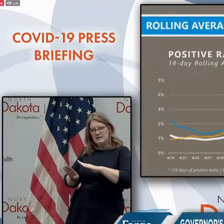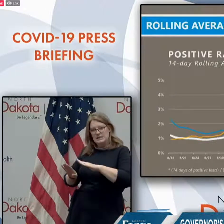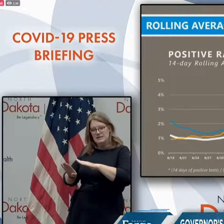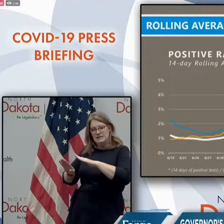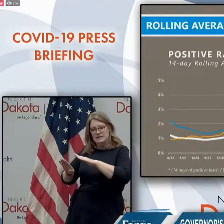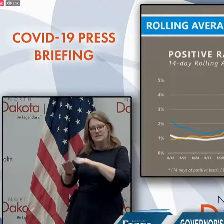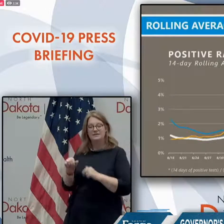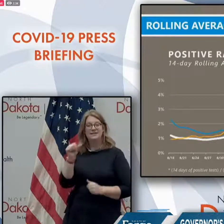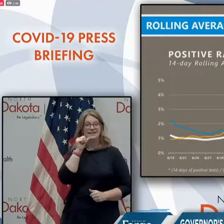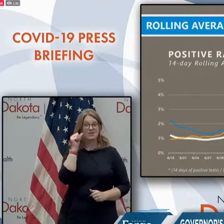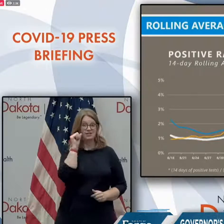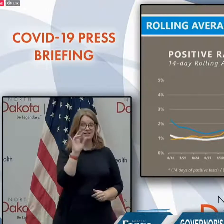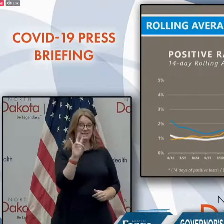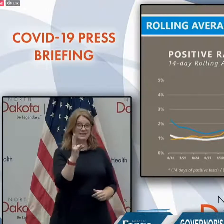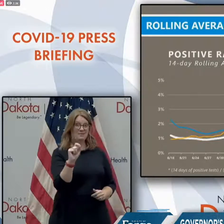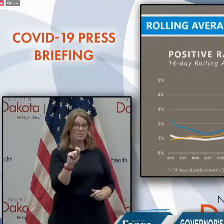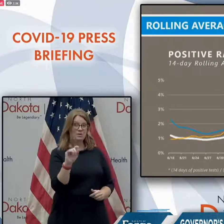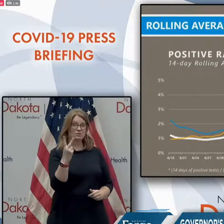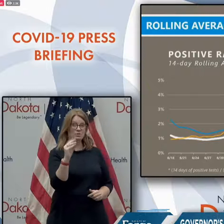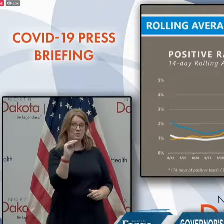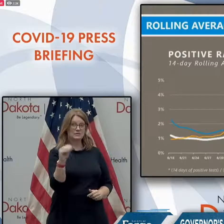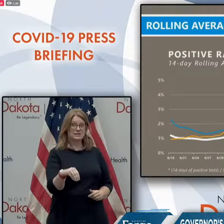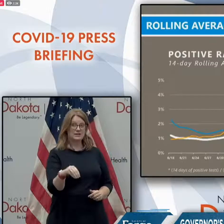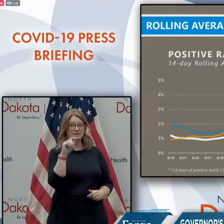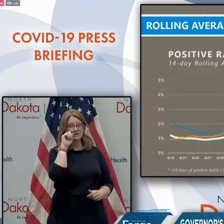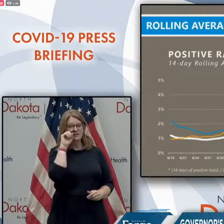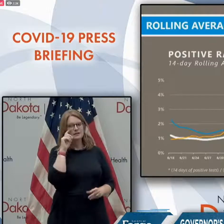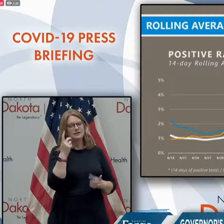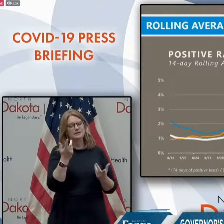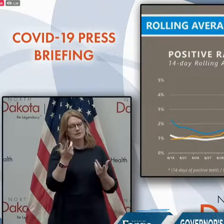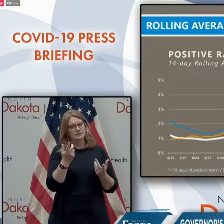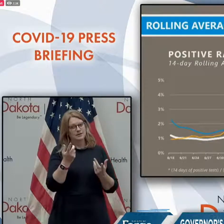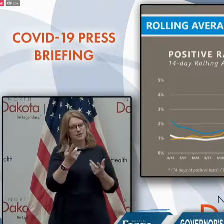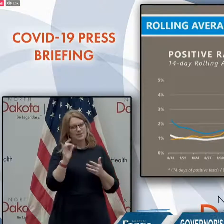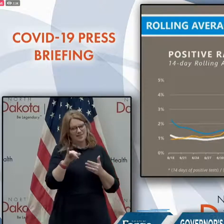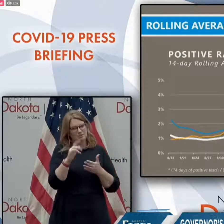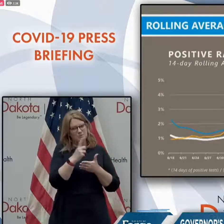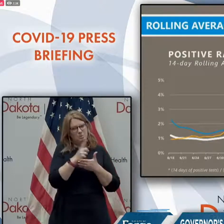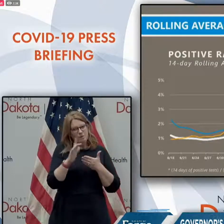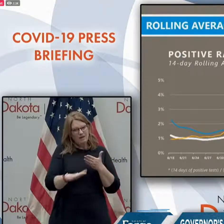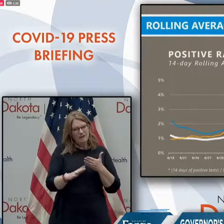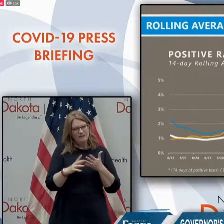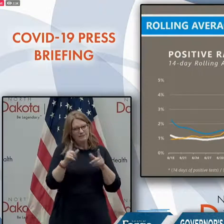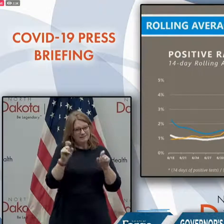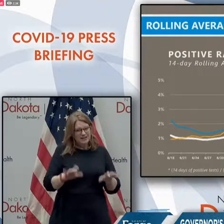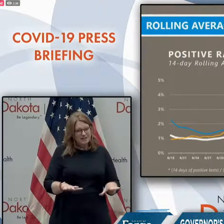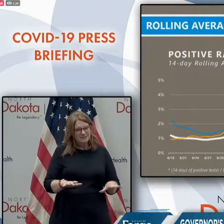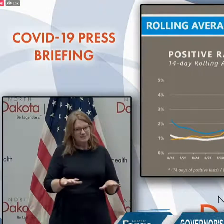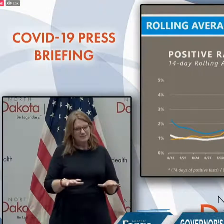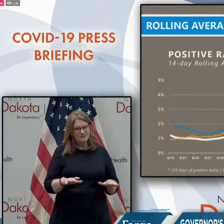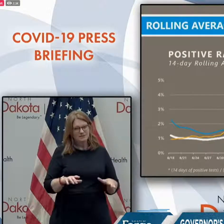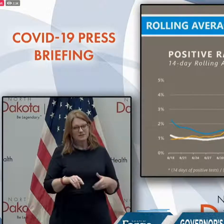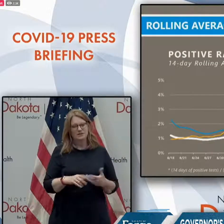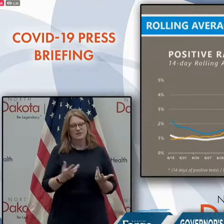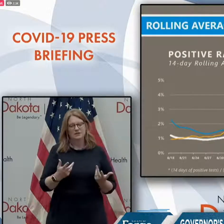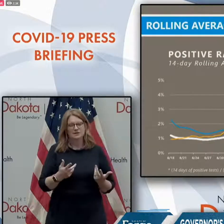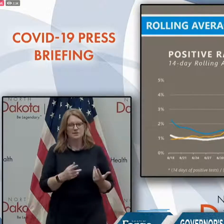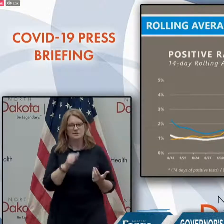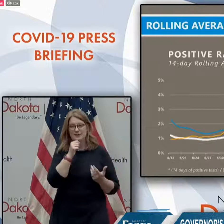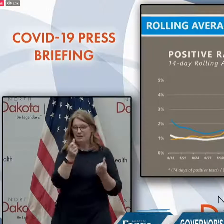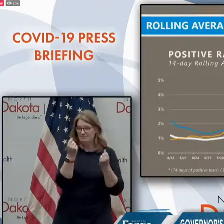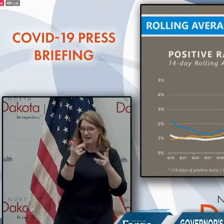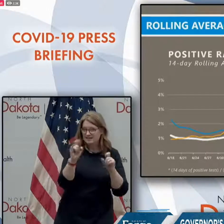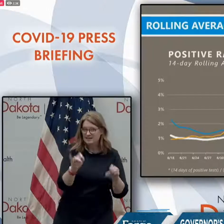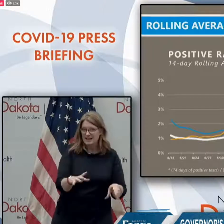at 7.2%, it was a low testing day coming off the weekend in terms of number of tests, about a third less tests, but